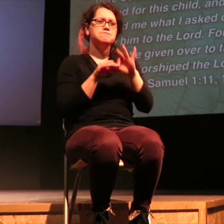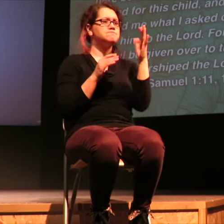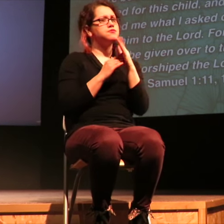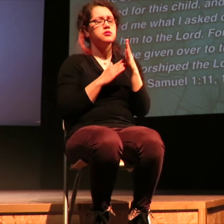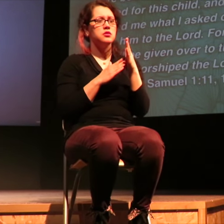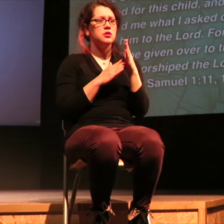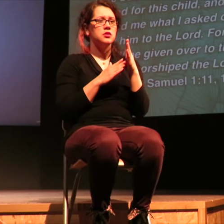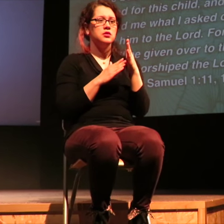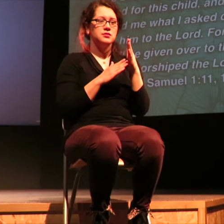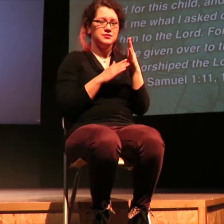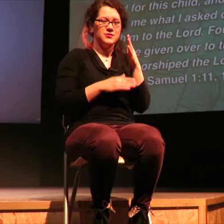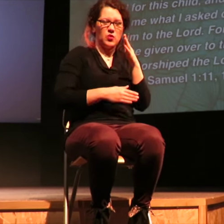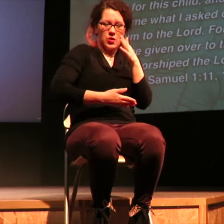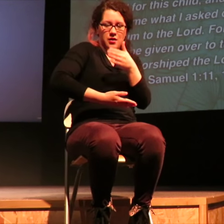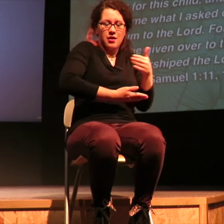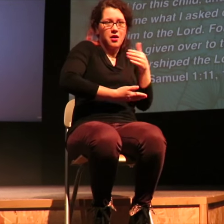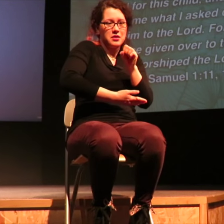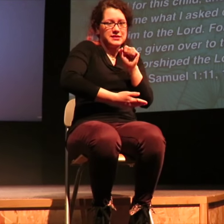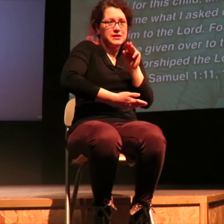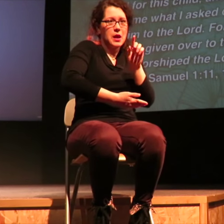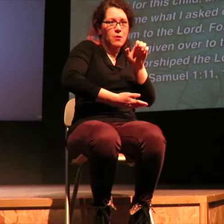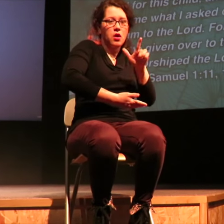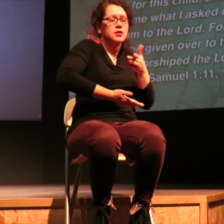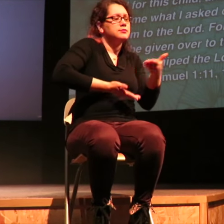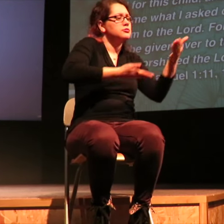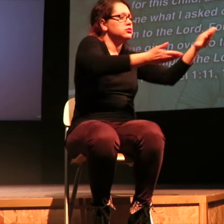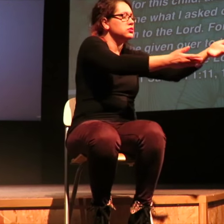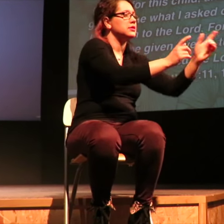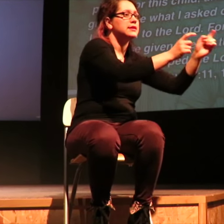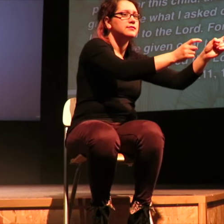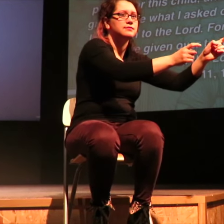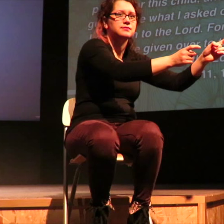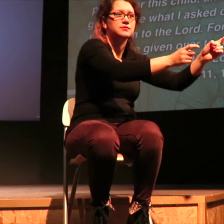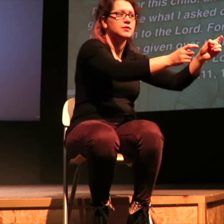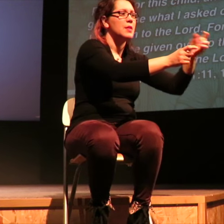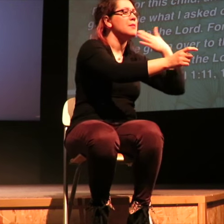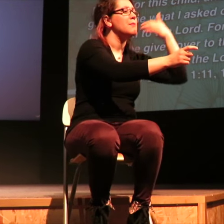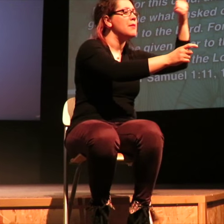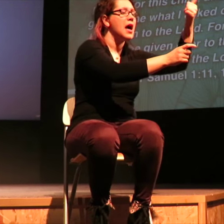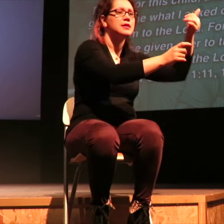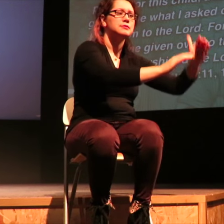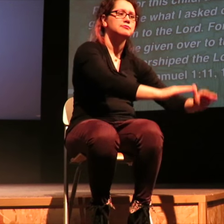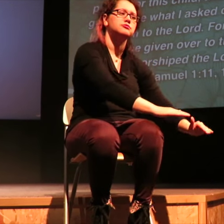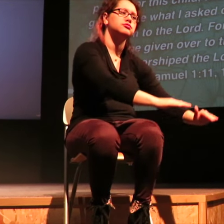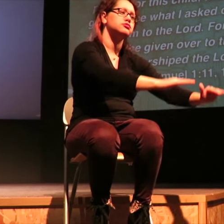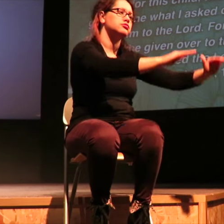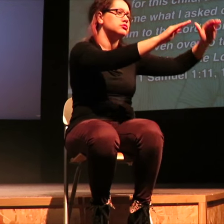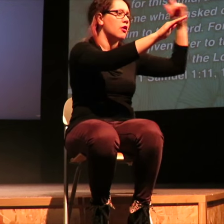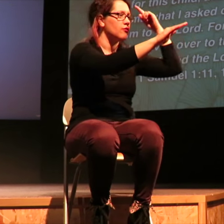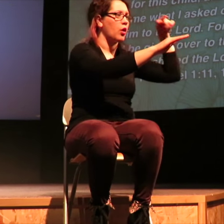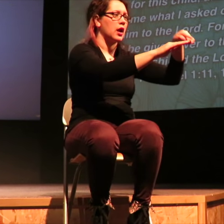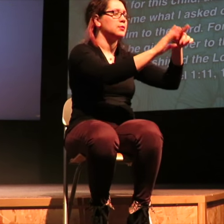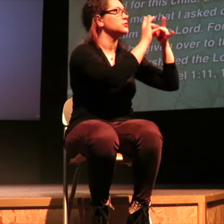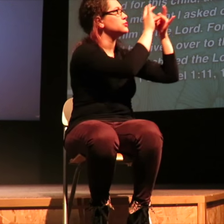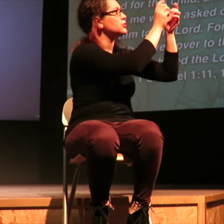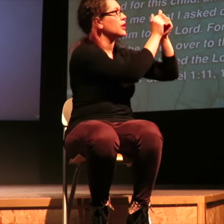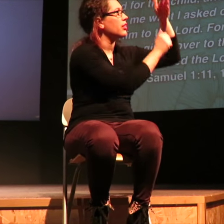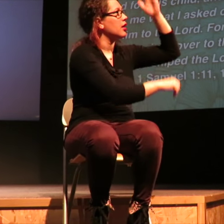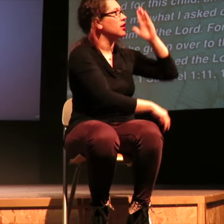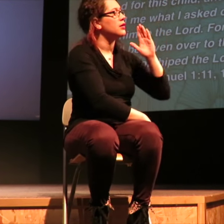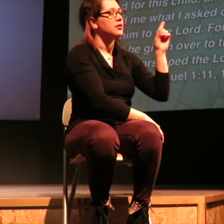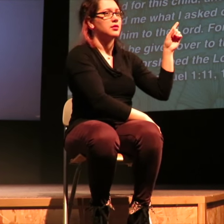to surround him with the best possible way for him to grow in the ways of God. Are you putting your